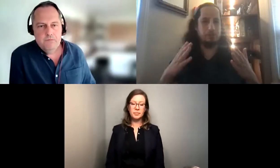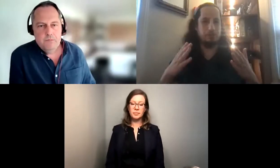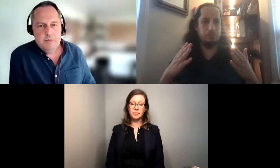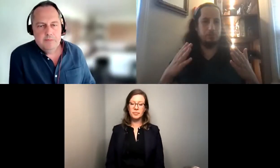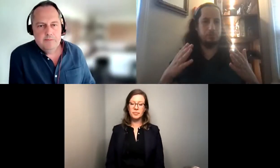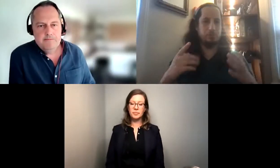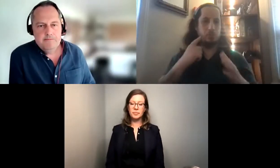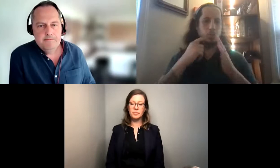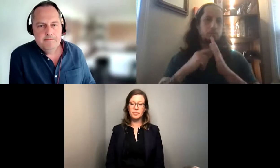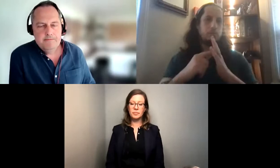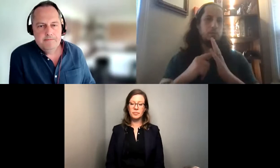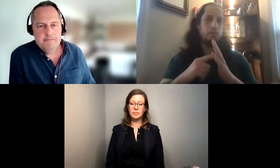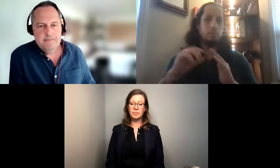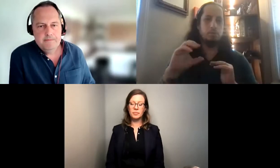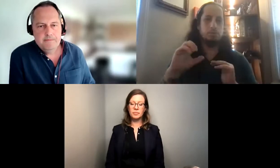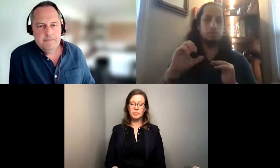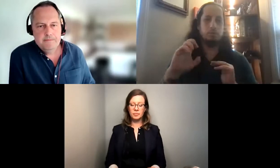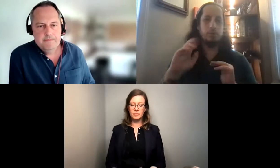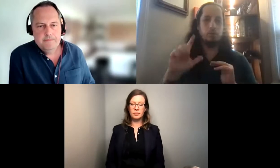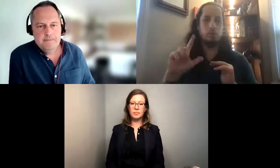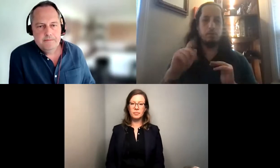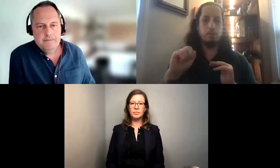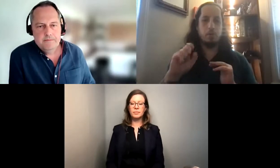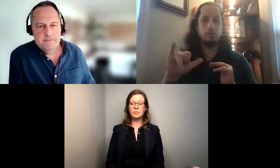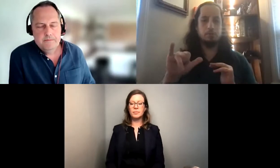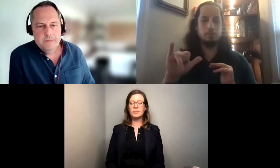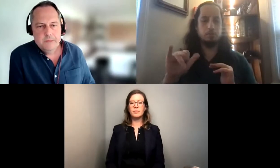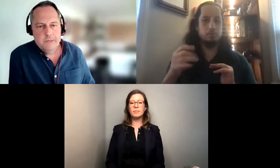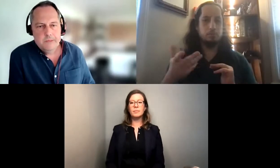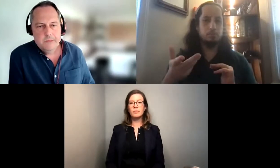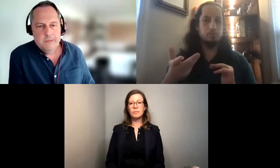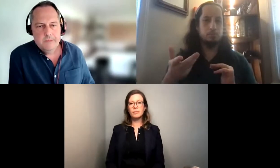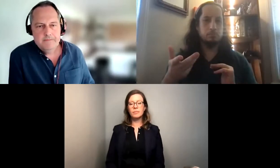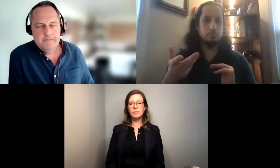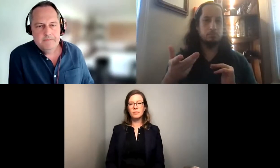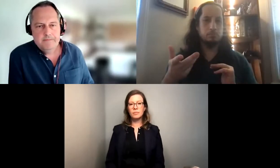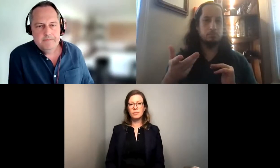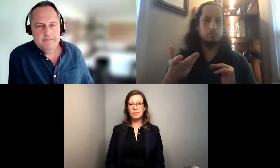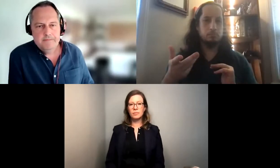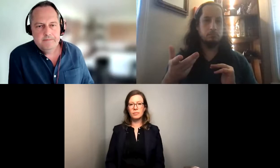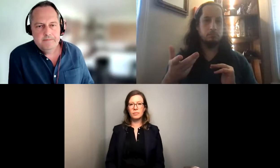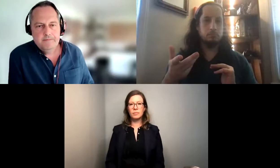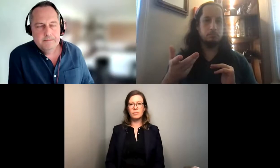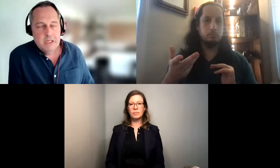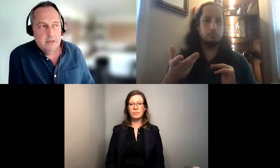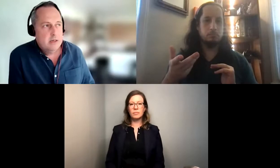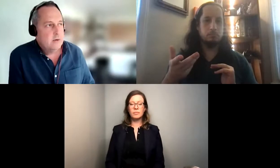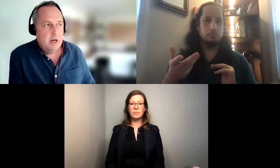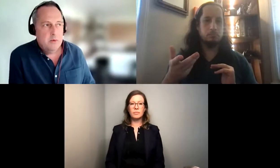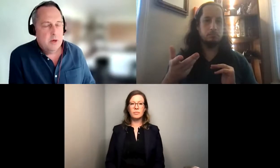handle disabled signers? For example, as someone who might have cerebral palsy.